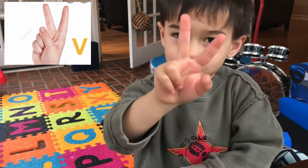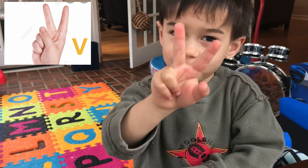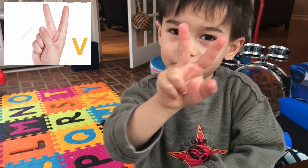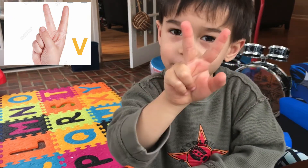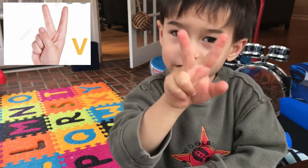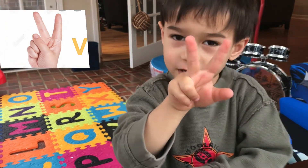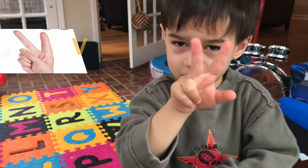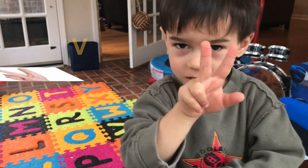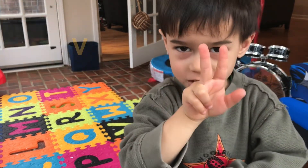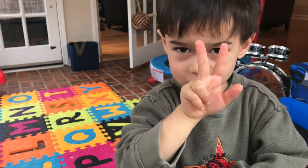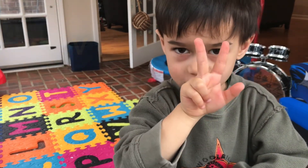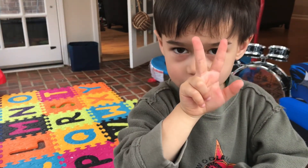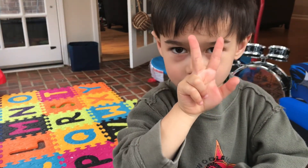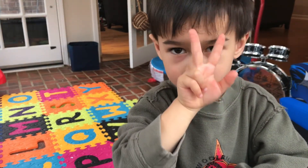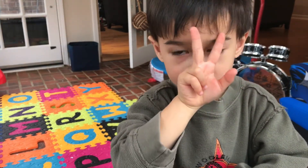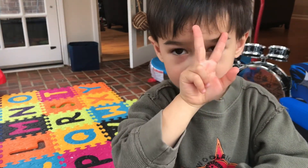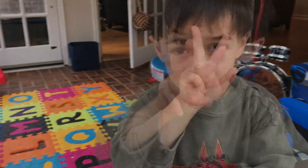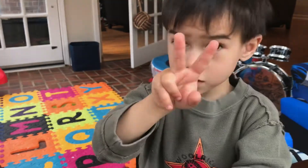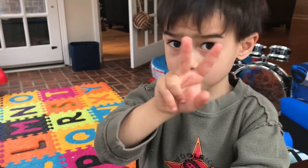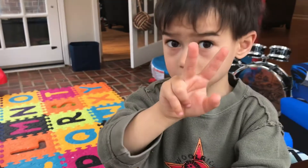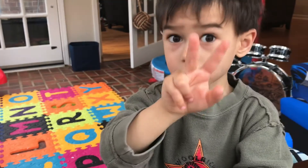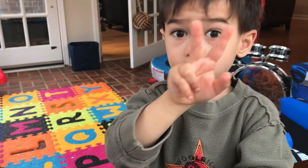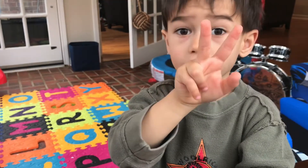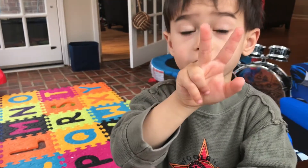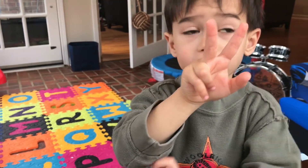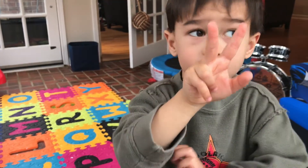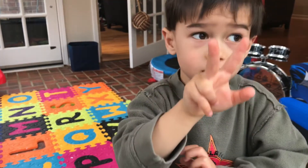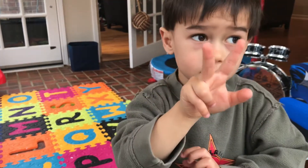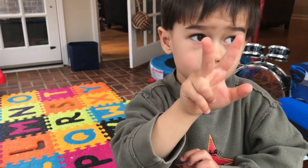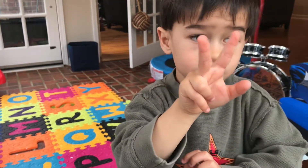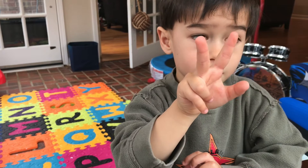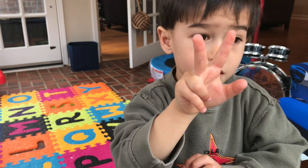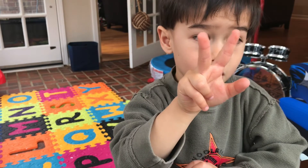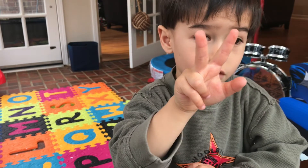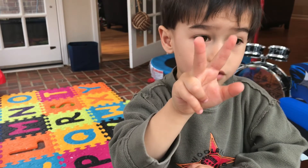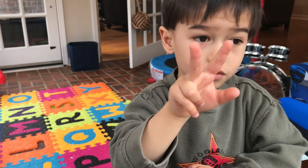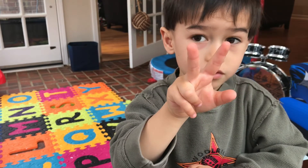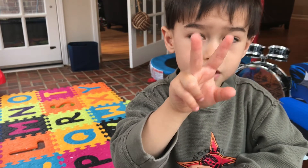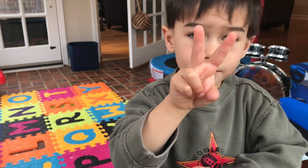V. It's next to V. I know. W.